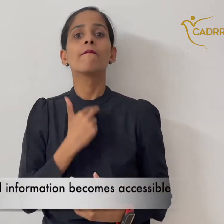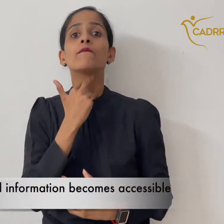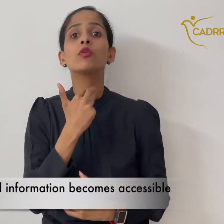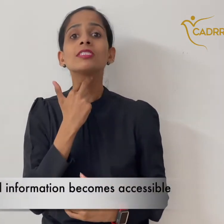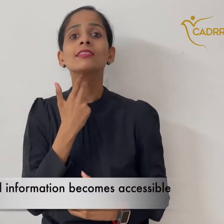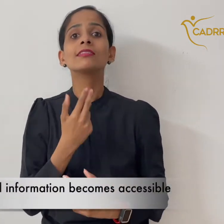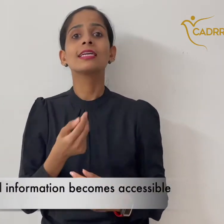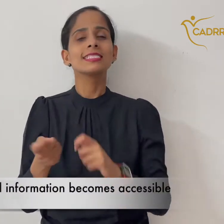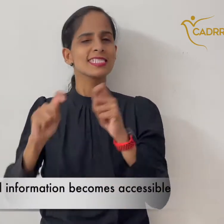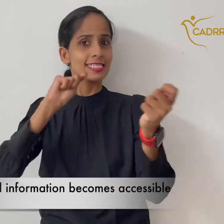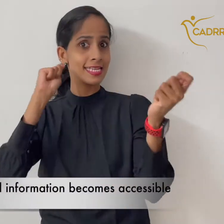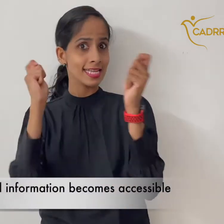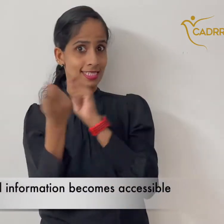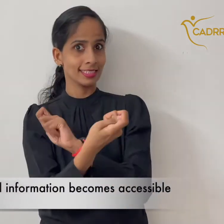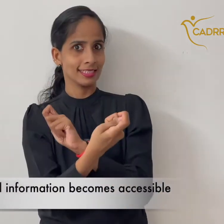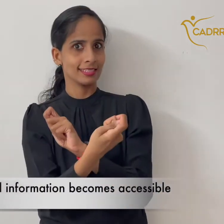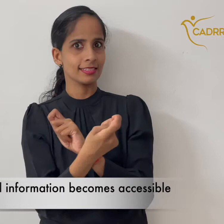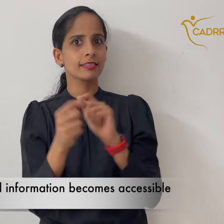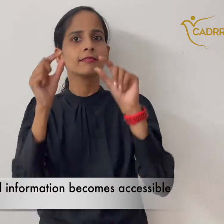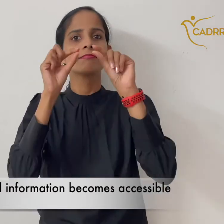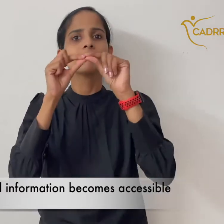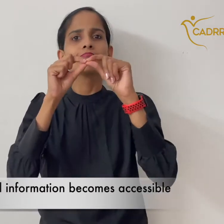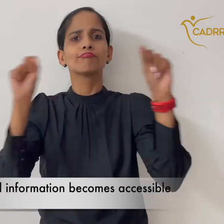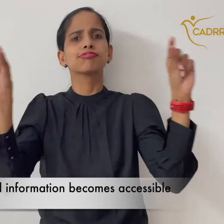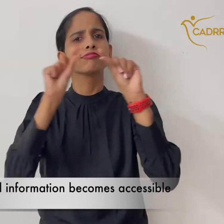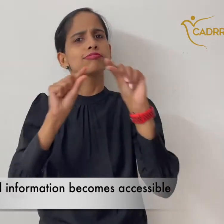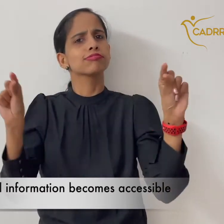information becomes accessible.